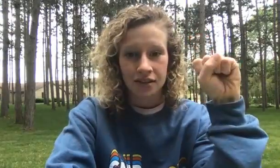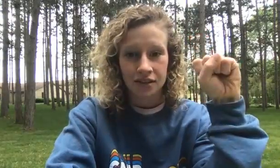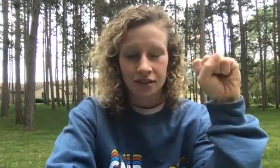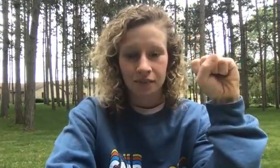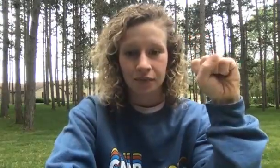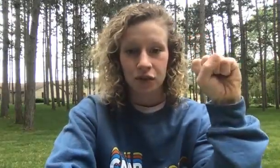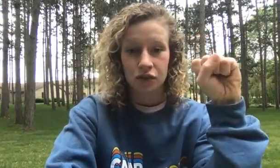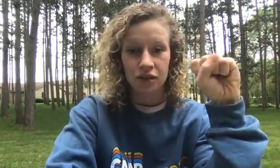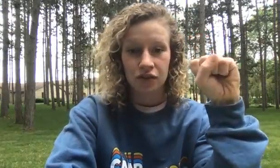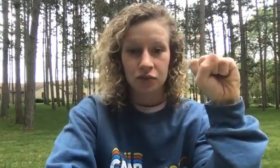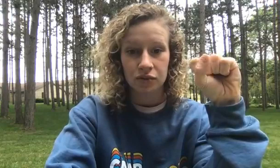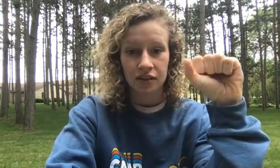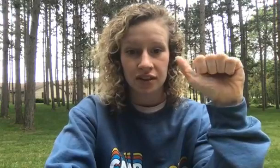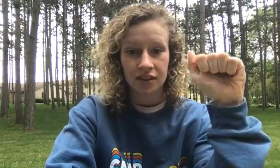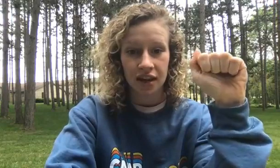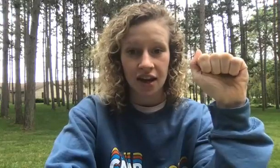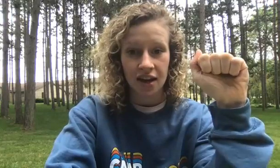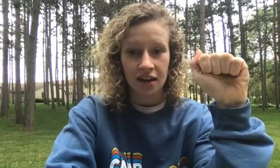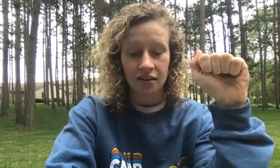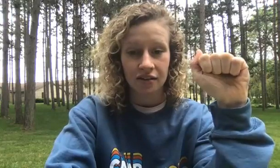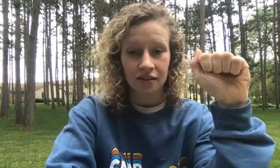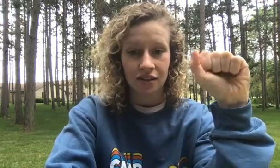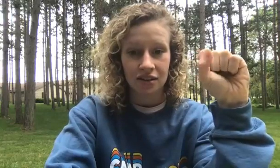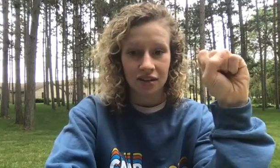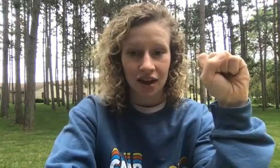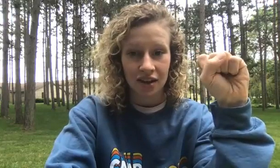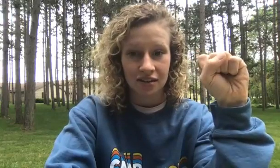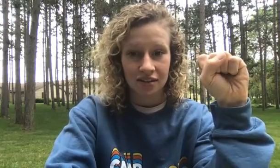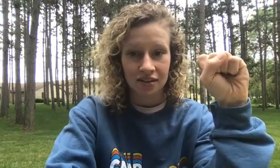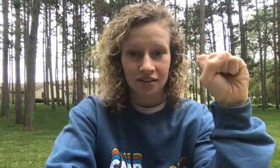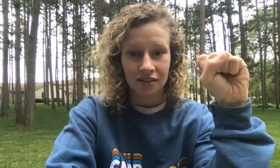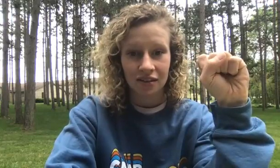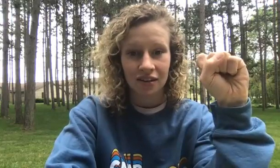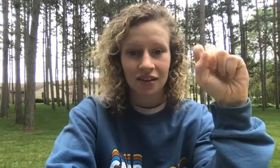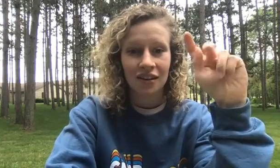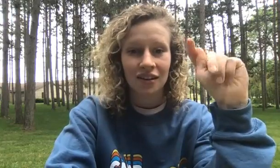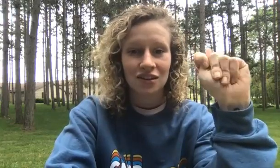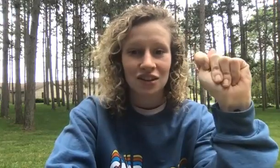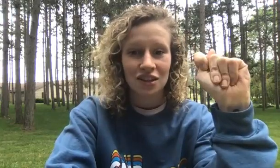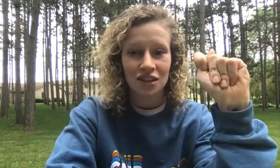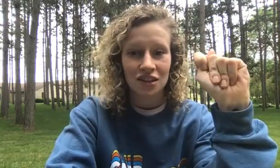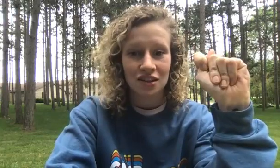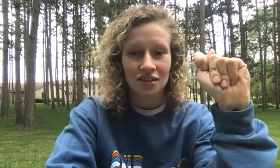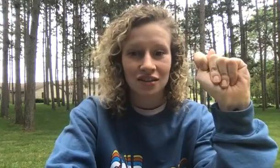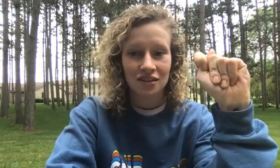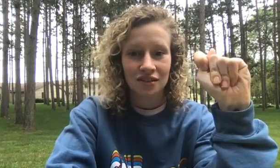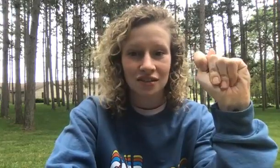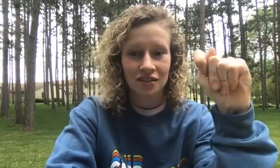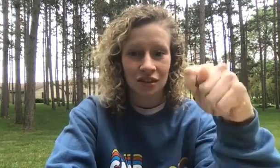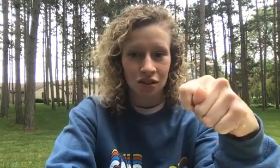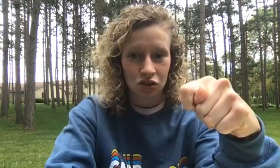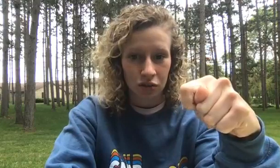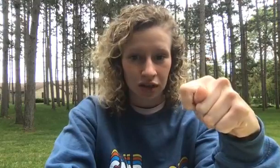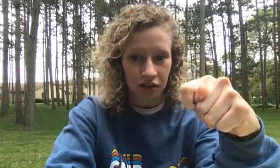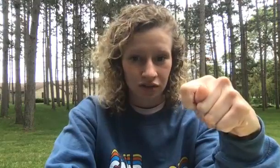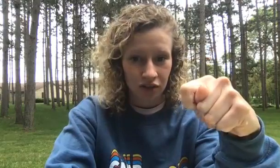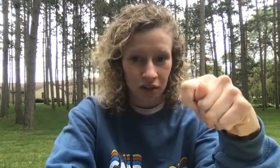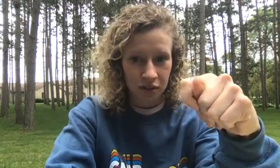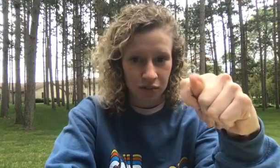S. There's a difference between this is A and this is S. T, so kind of your thumb is in between